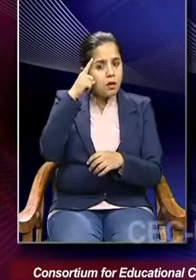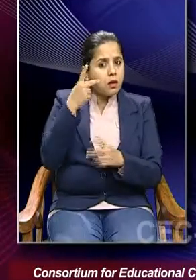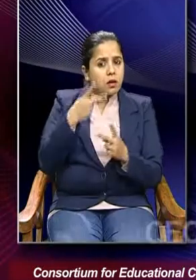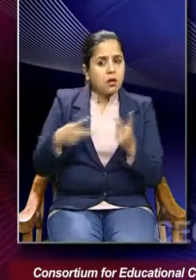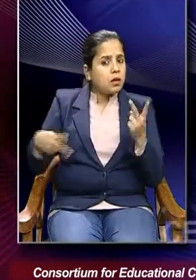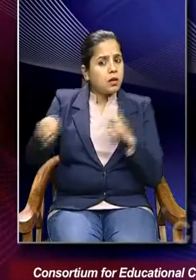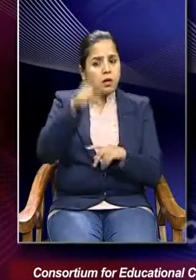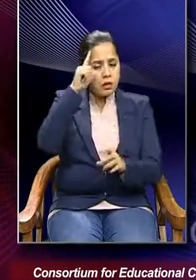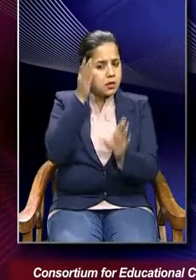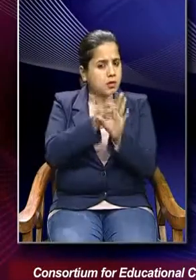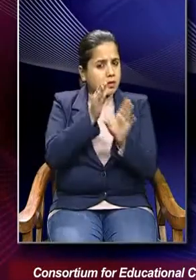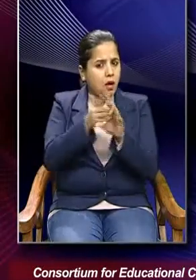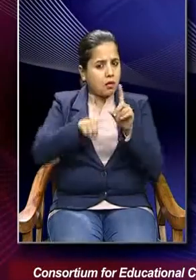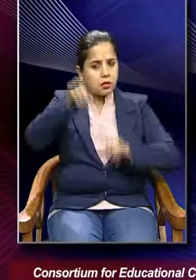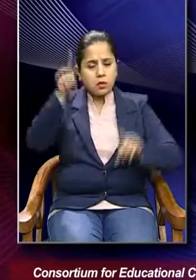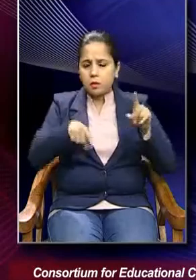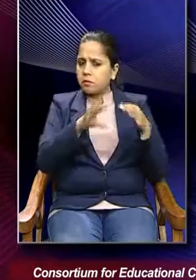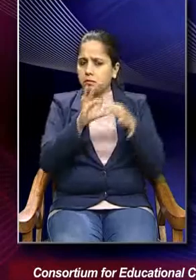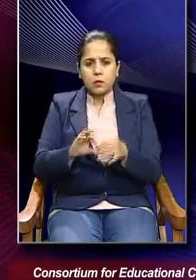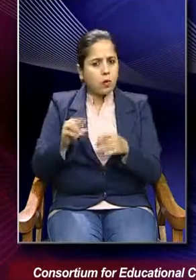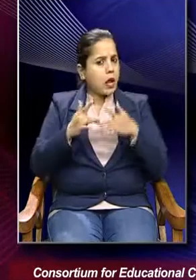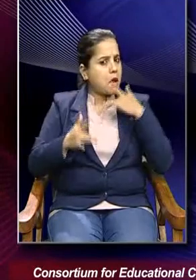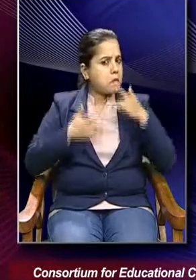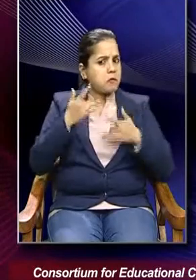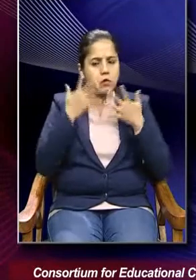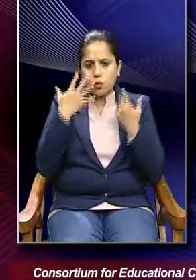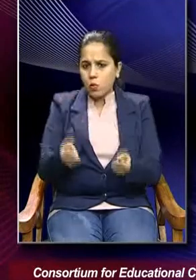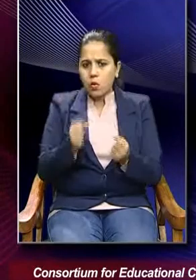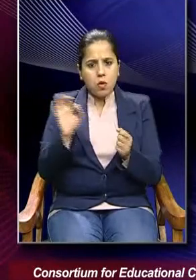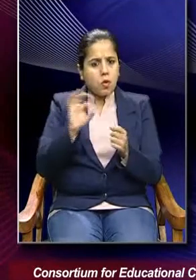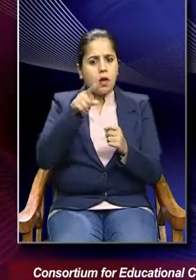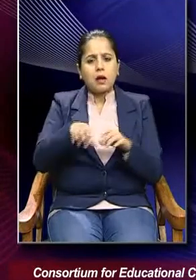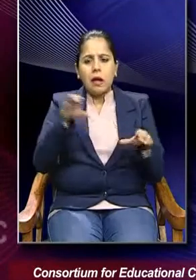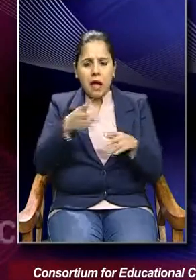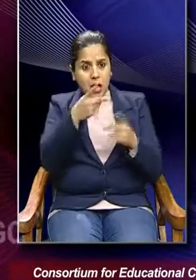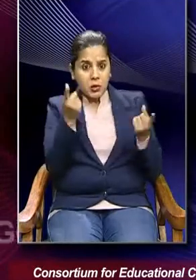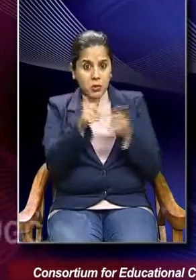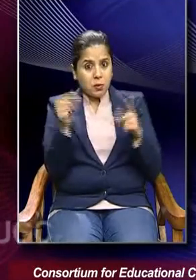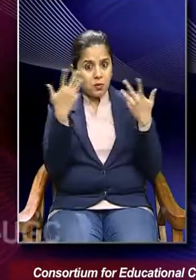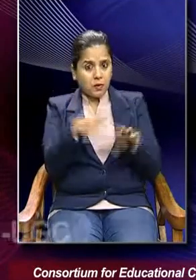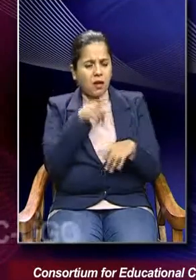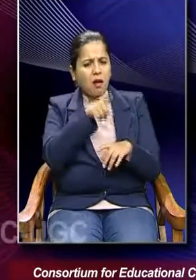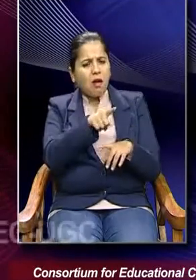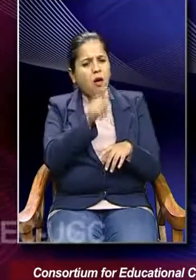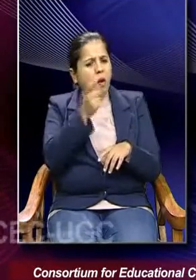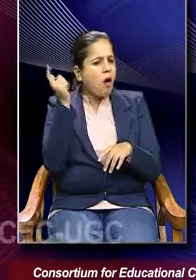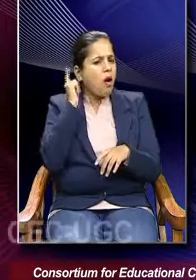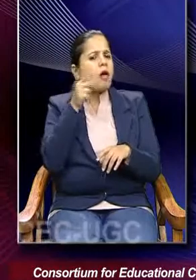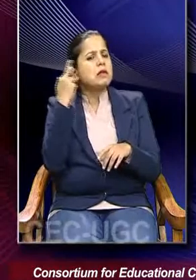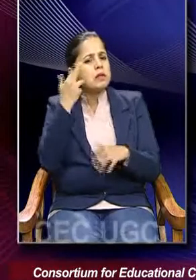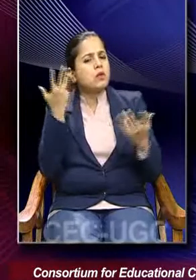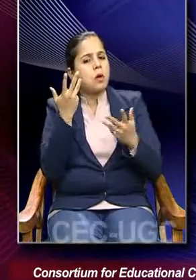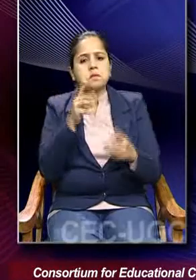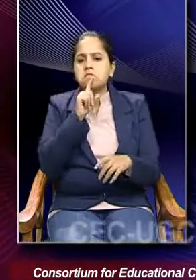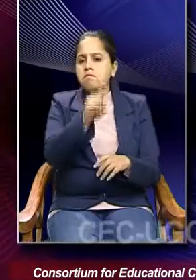dimension. It's not trying to understand the emotions behind certain action. All that sociologists are trying